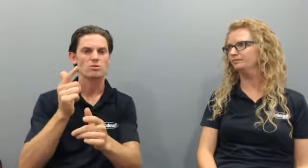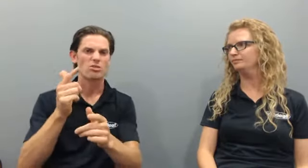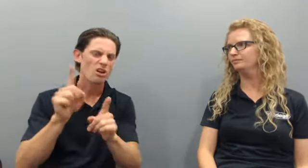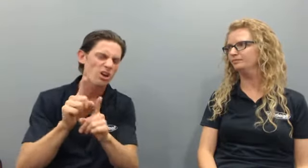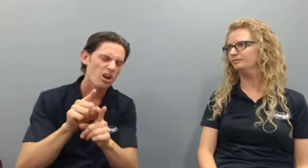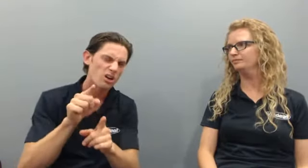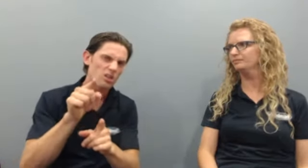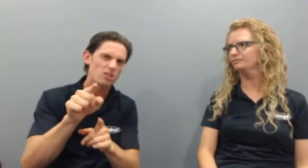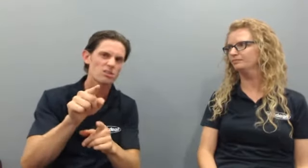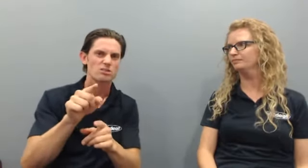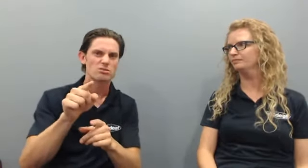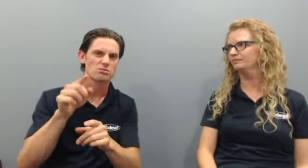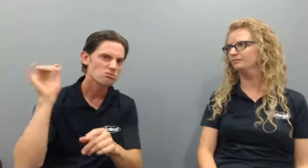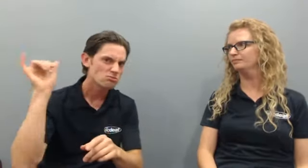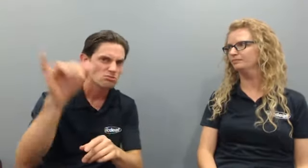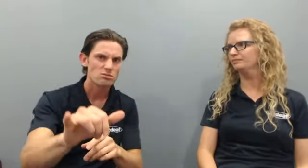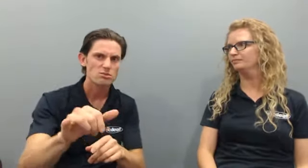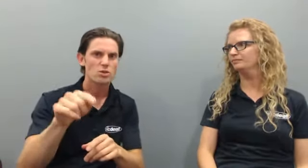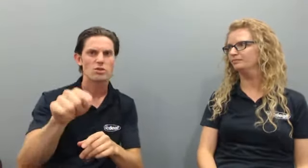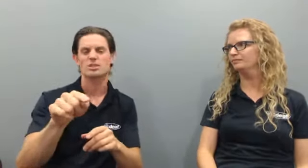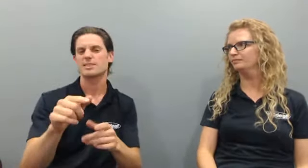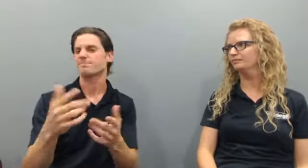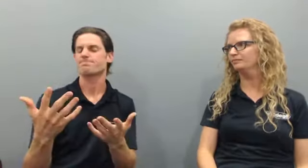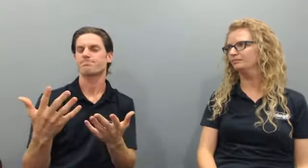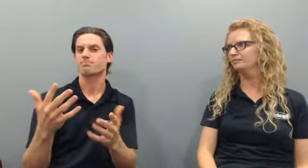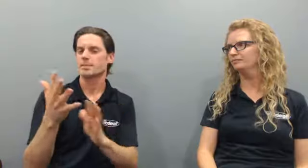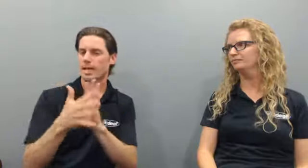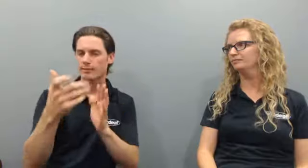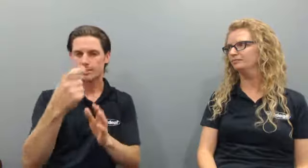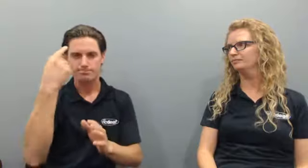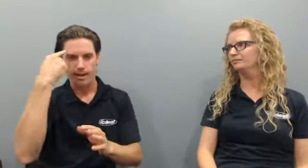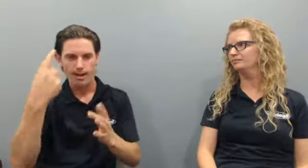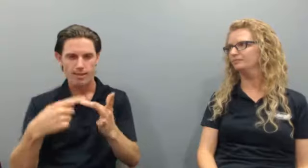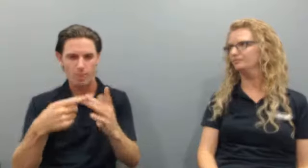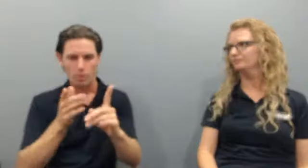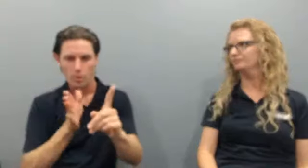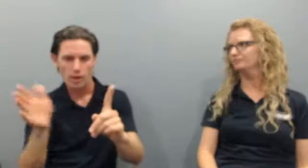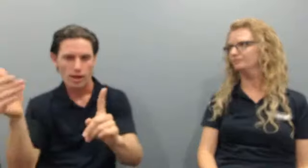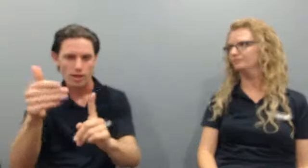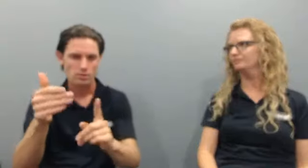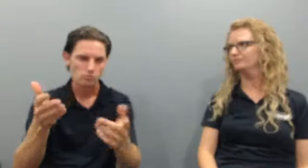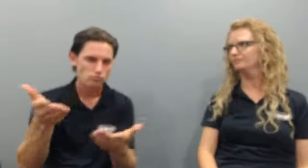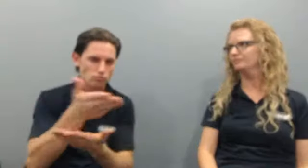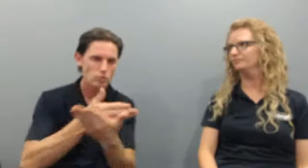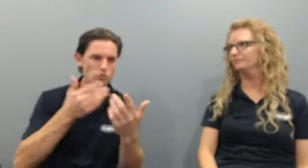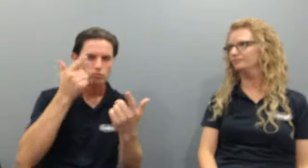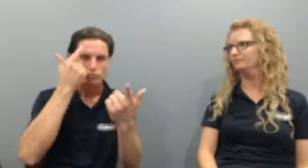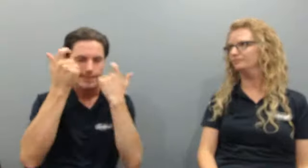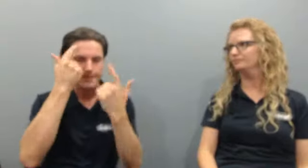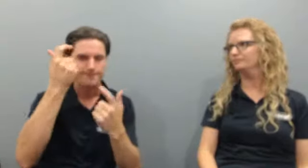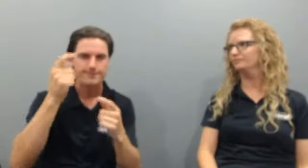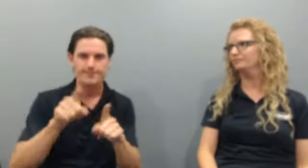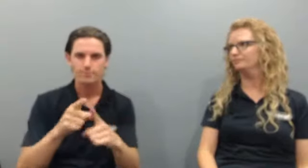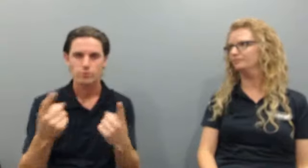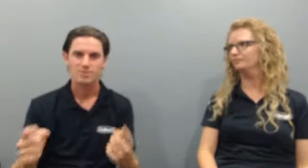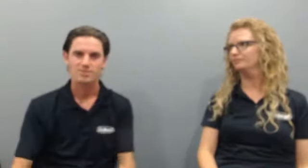food or transport for things like that, or airfares for things like cruises. So you may need to think about different ways to work around that and just